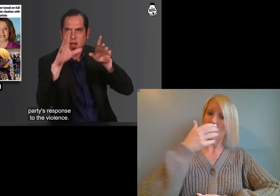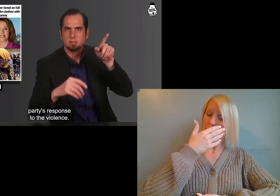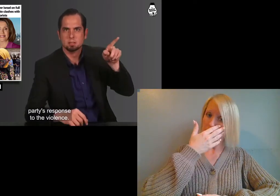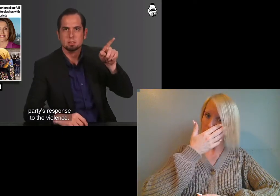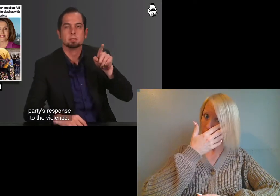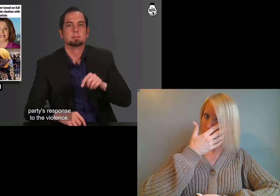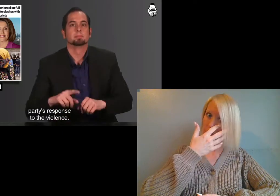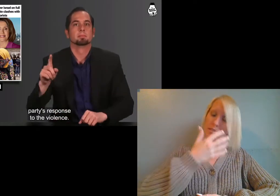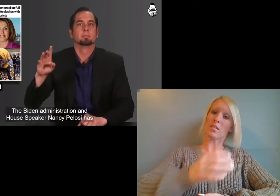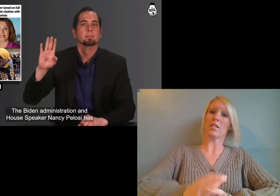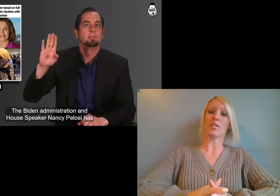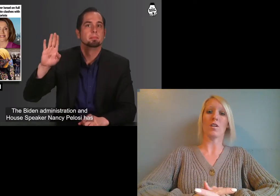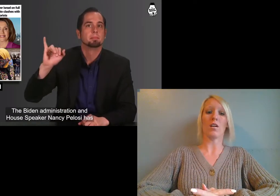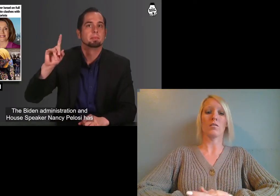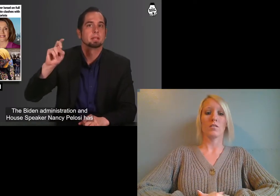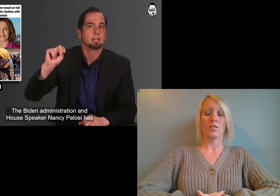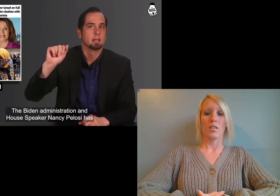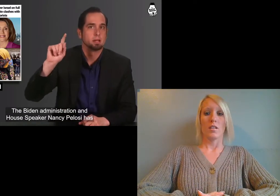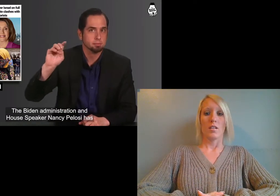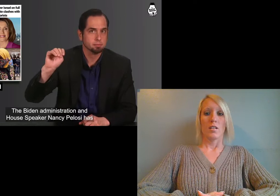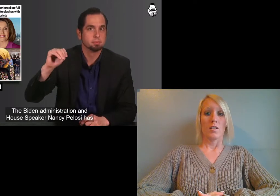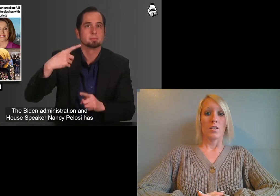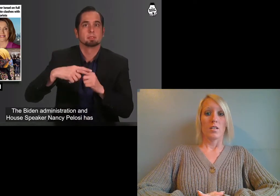in the response to that violence in Israel.